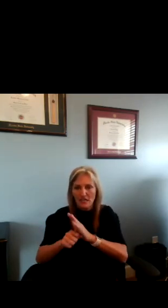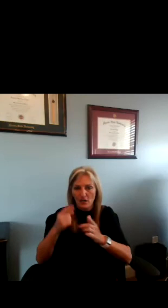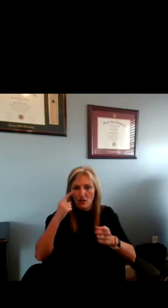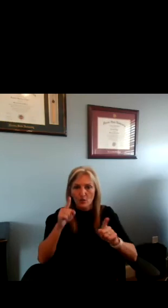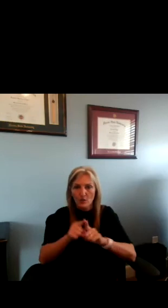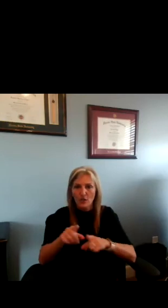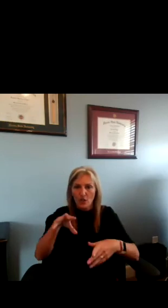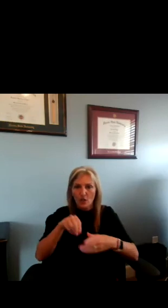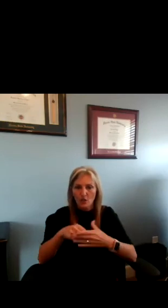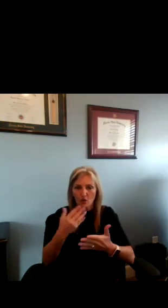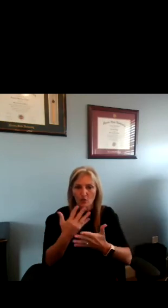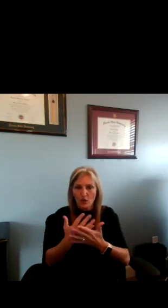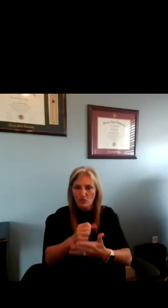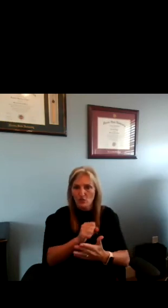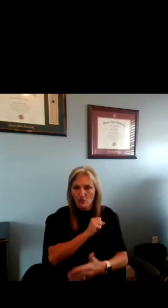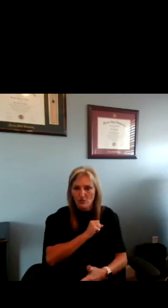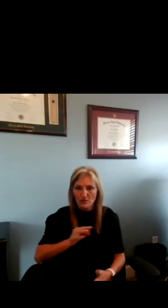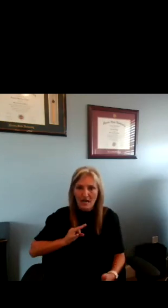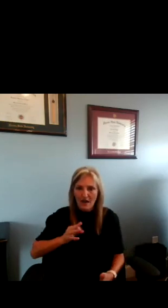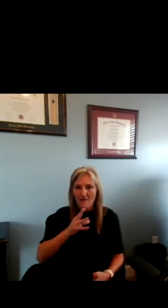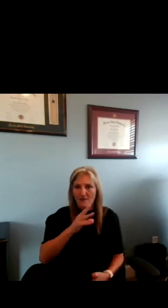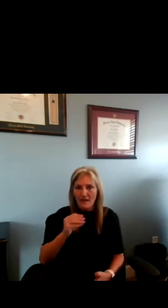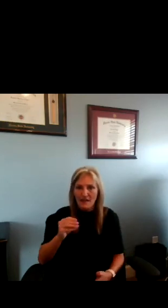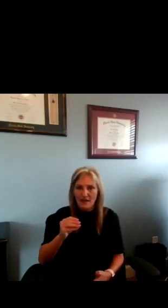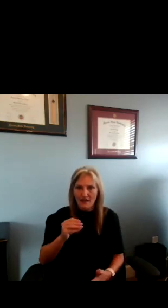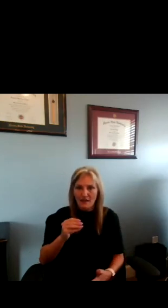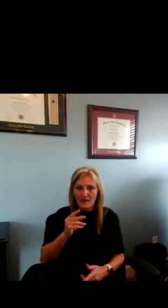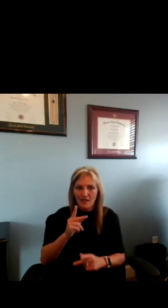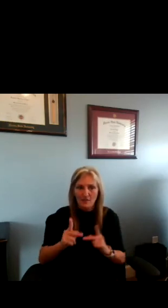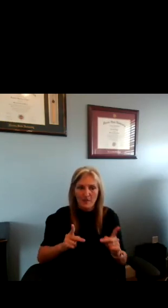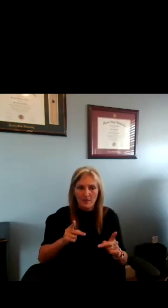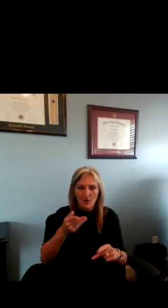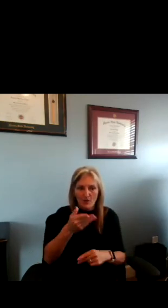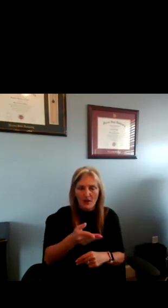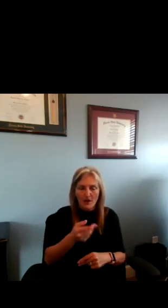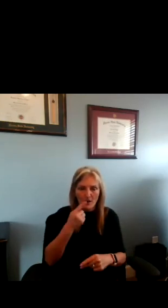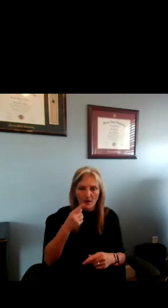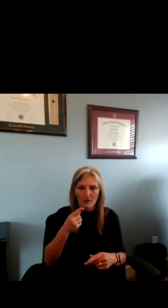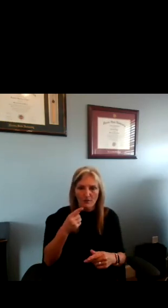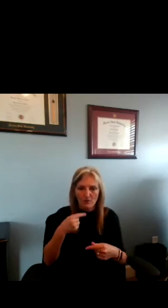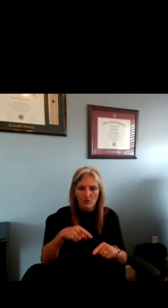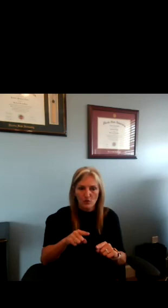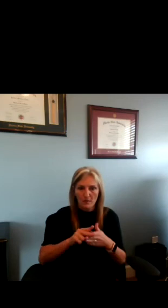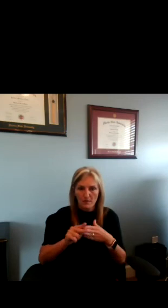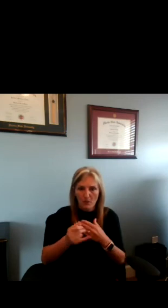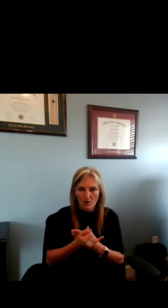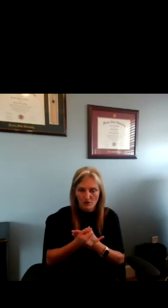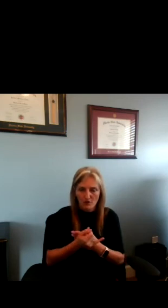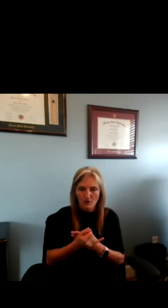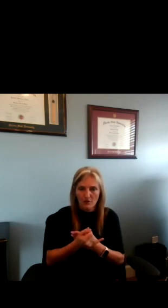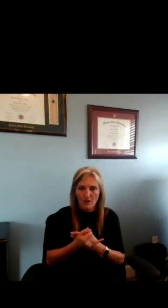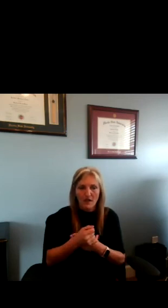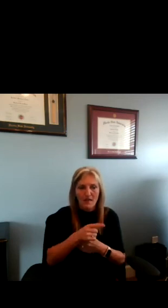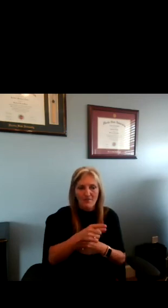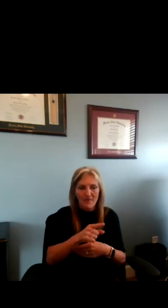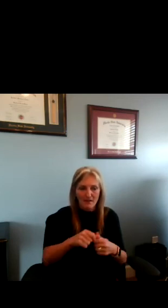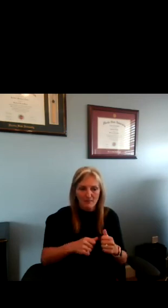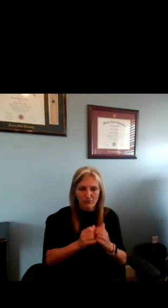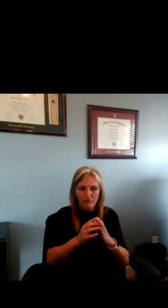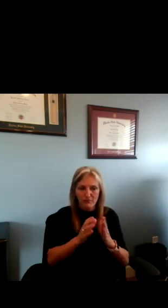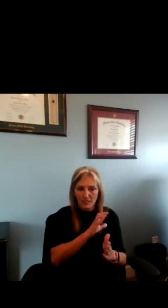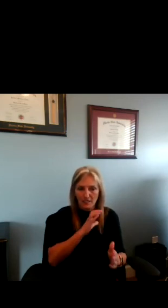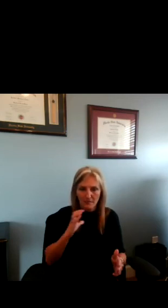include correctional staff and incarcerated people throughout project activities. So some of the states have formed committees of representatives who